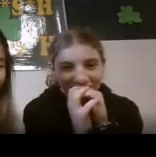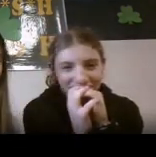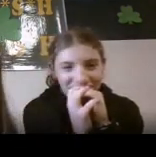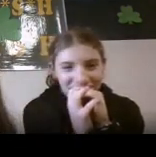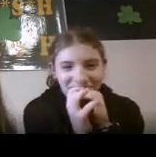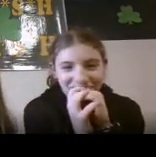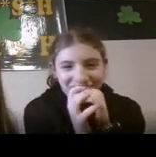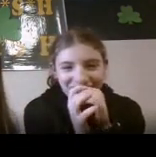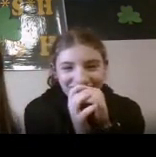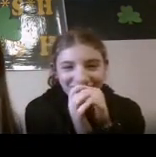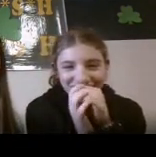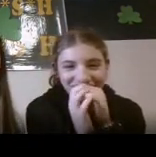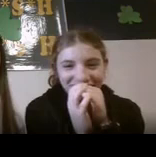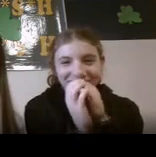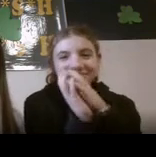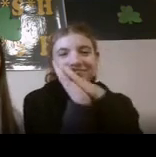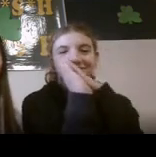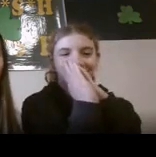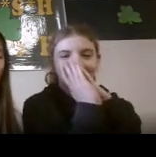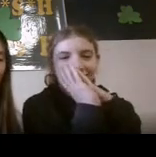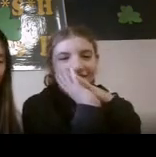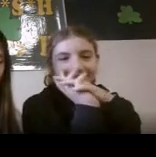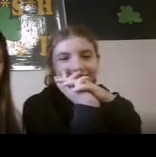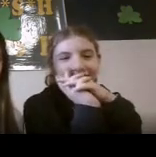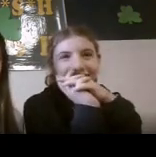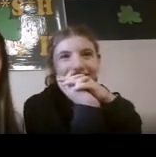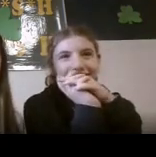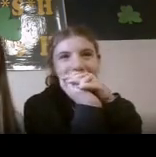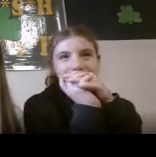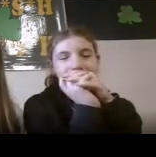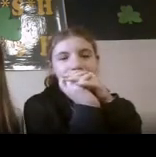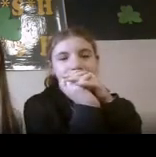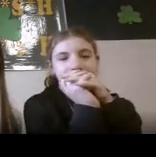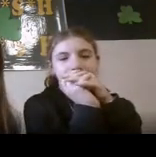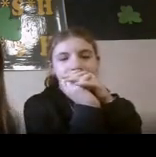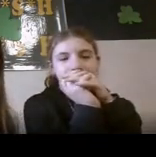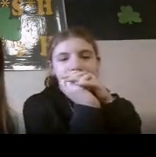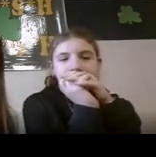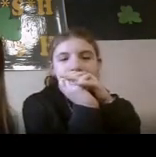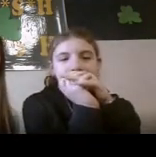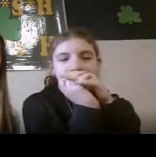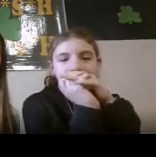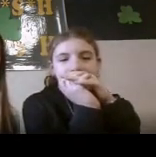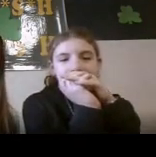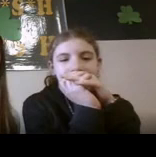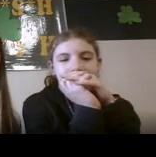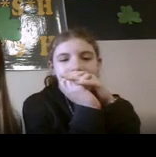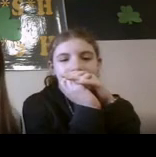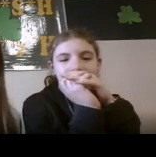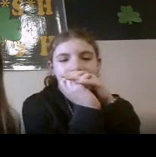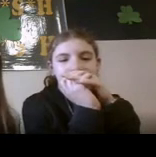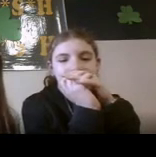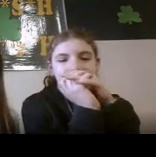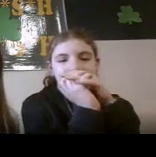Admiral. One of the first programmers of the Harvard Mark I computer. She was a pioneer of the computer programming who invented